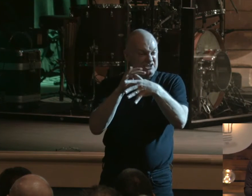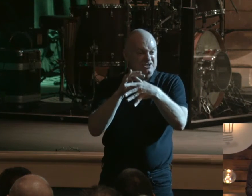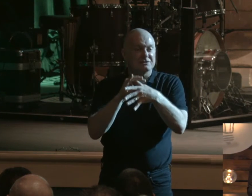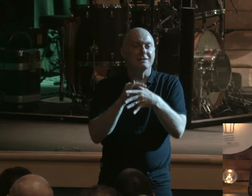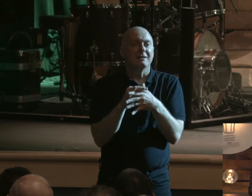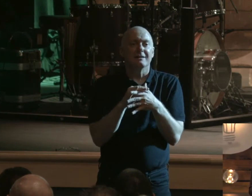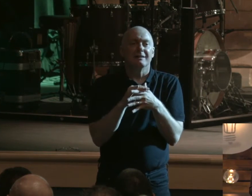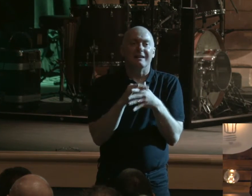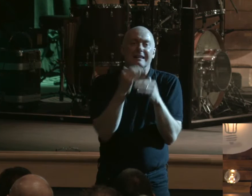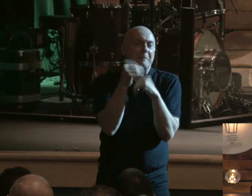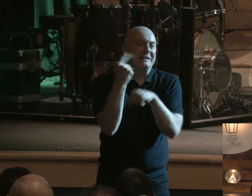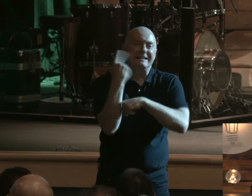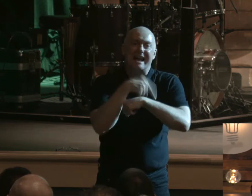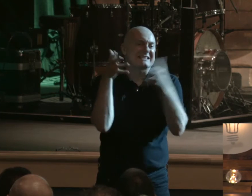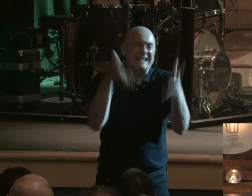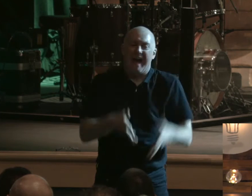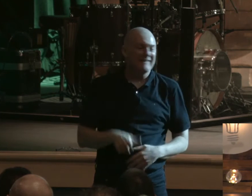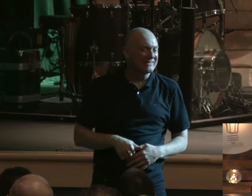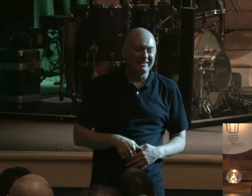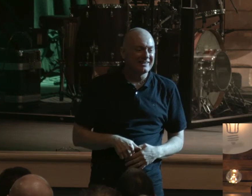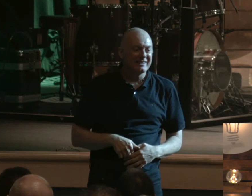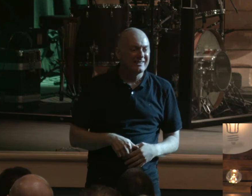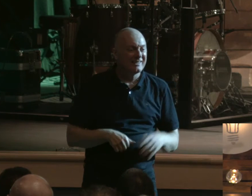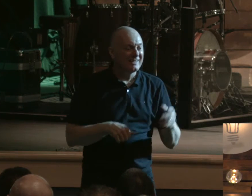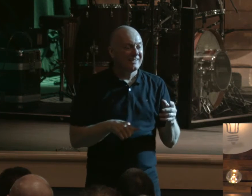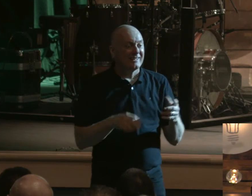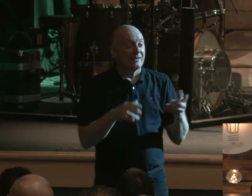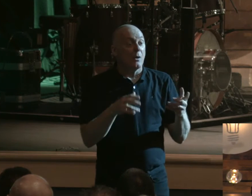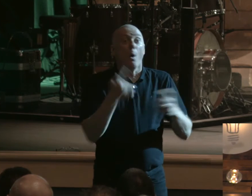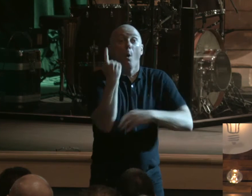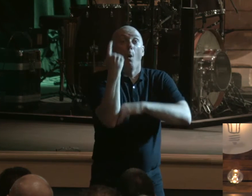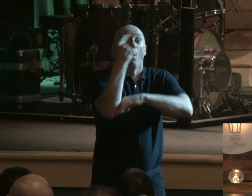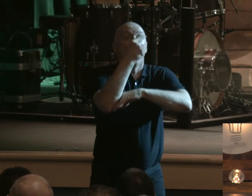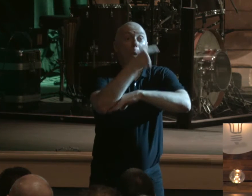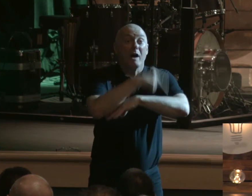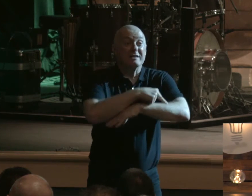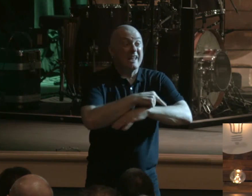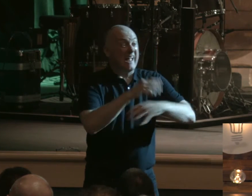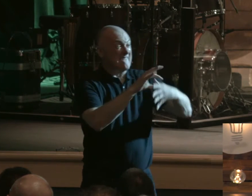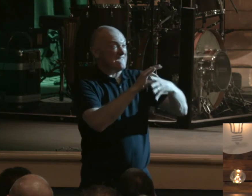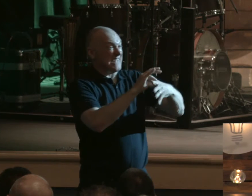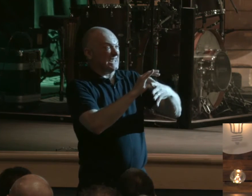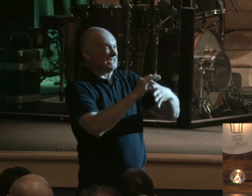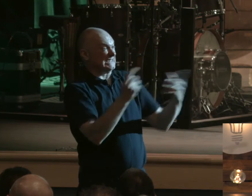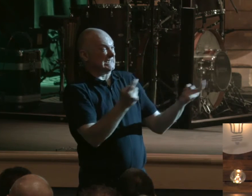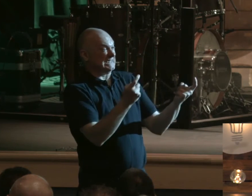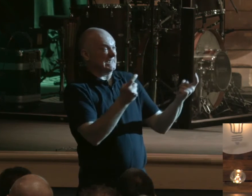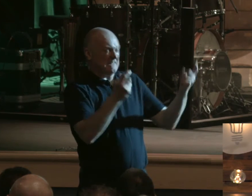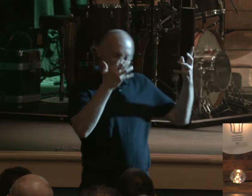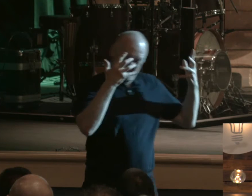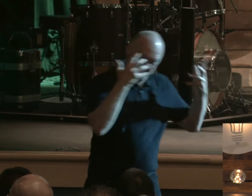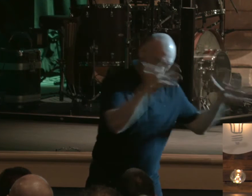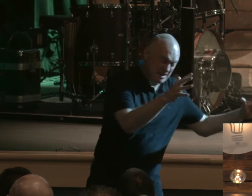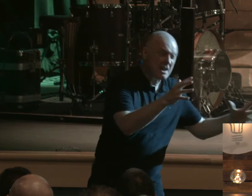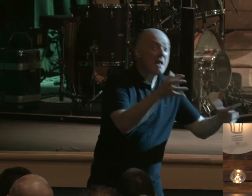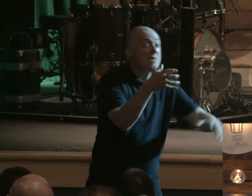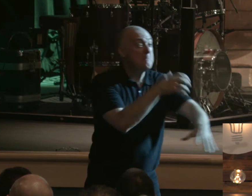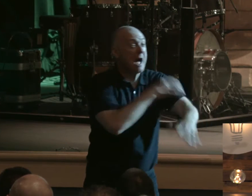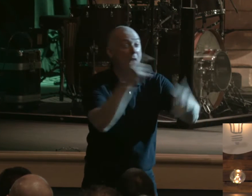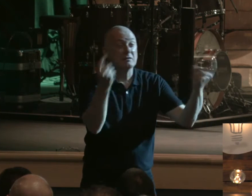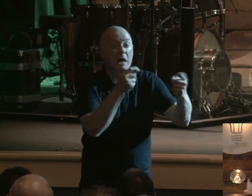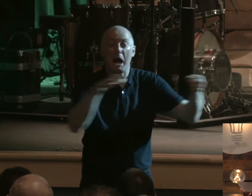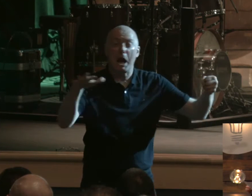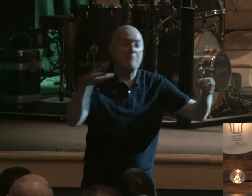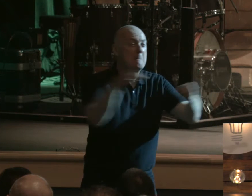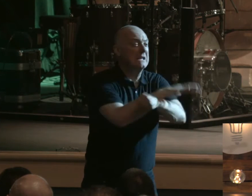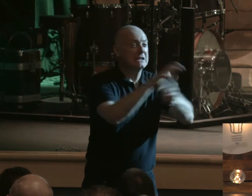days are numbered, praise the Lord. His days are numbered when that will be all said and done. And the very presence and power of sin will be